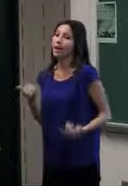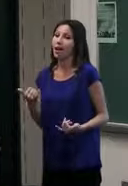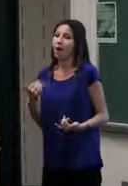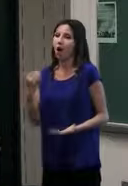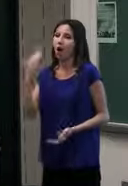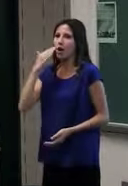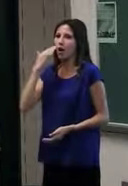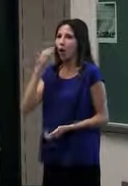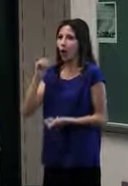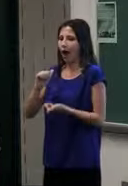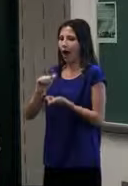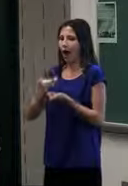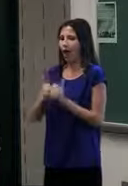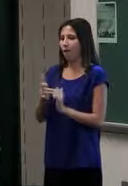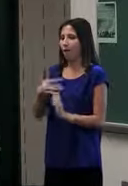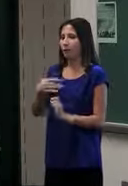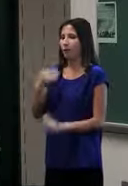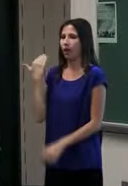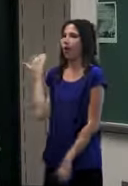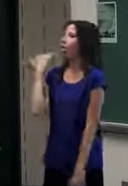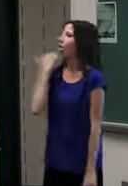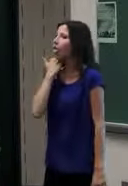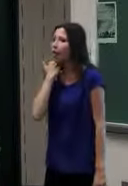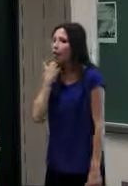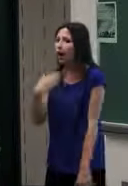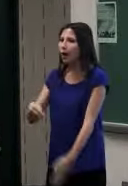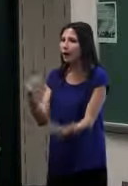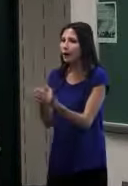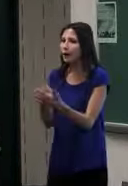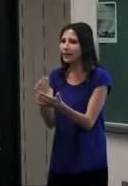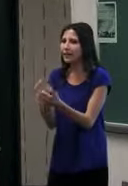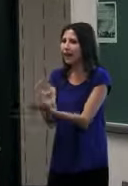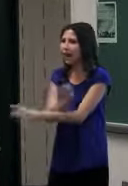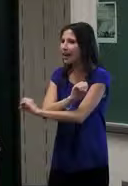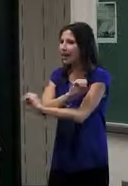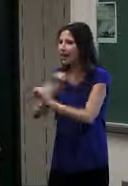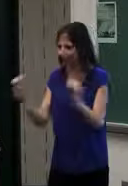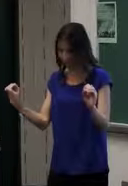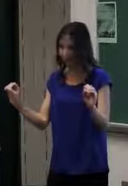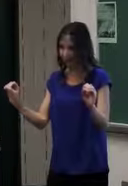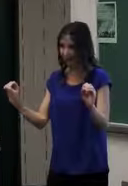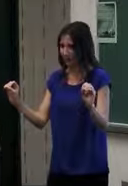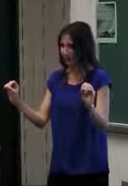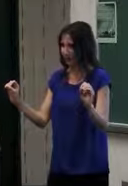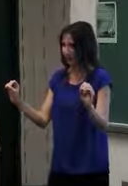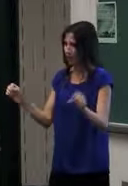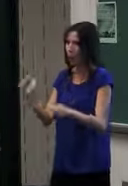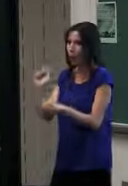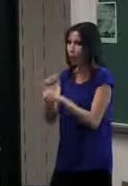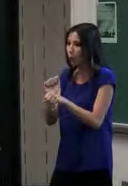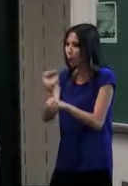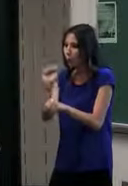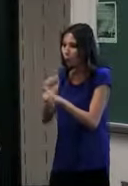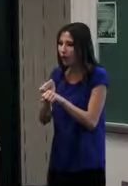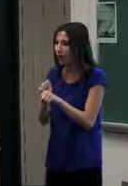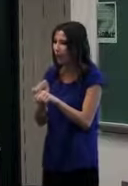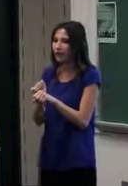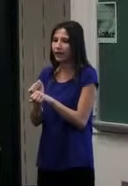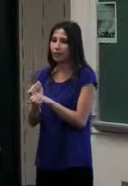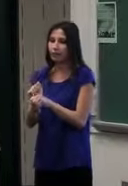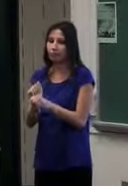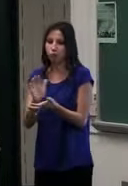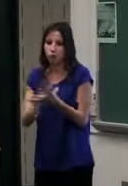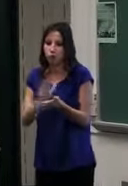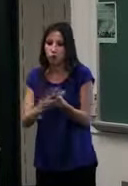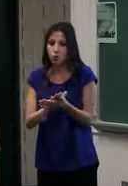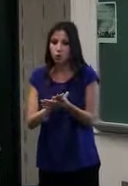duper broke. Like no money, like nothing at all. And even working on campus, it goes right into the gas tank, you know.